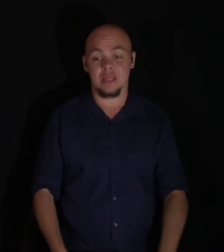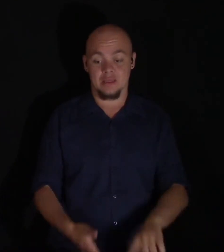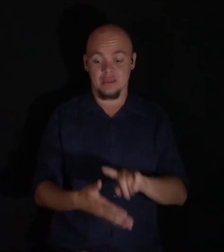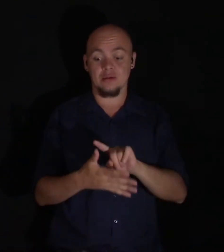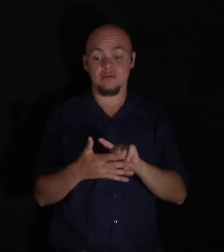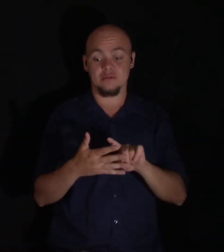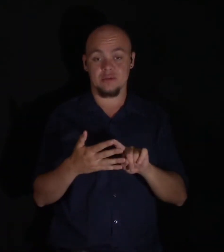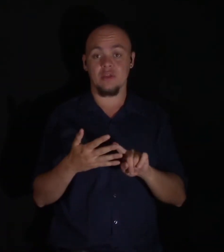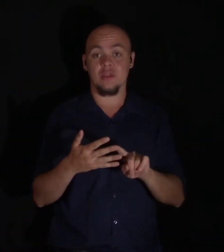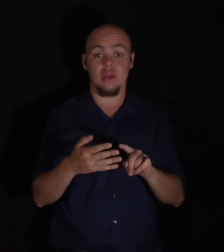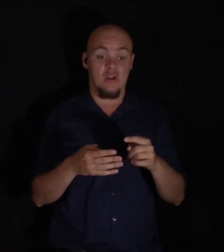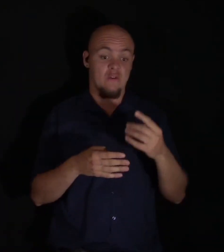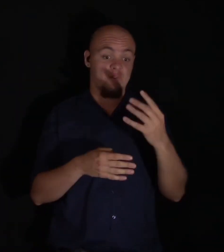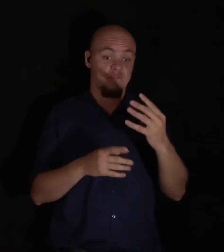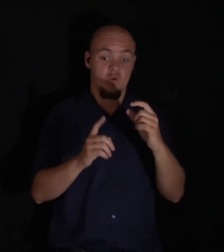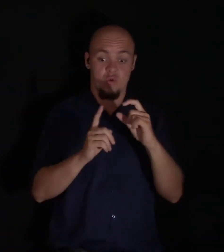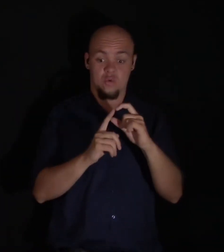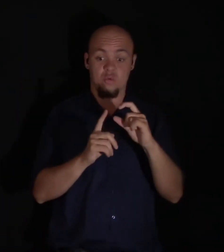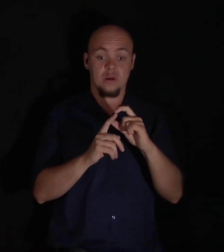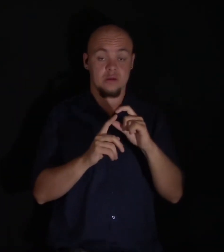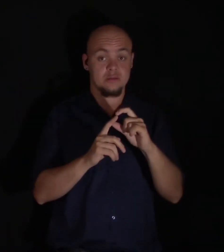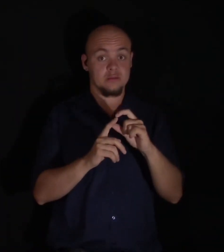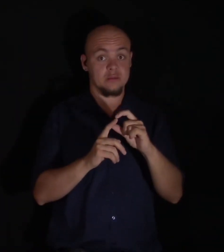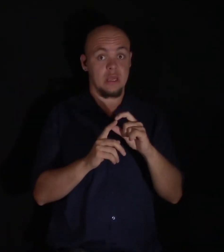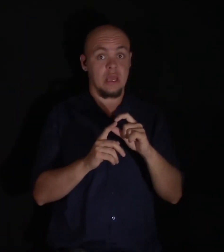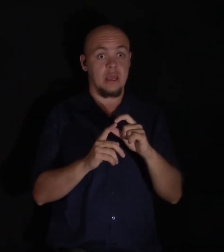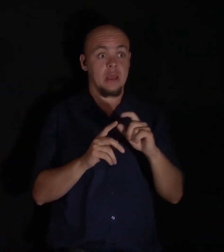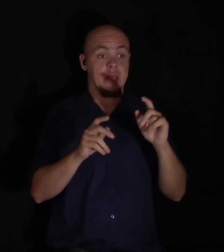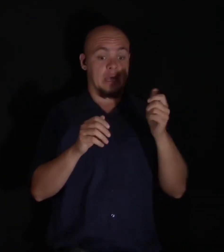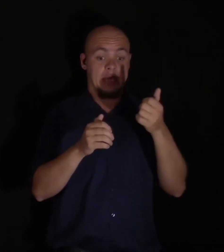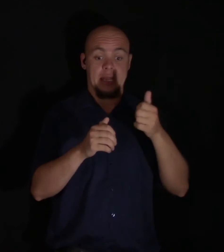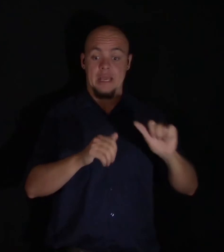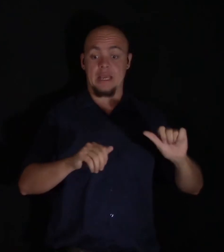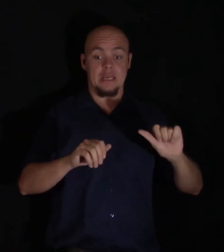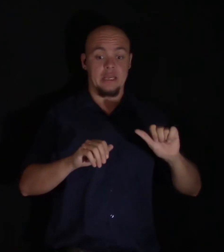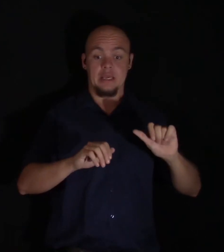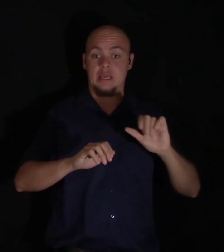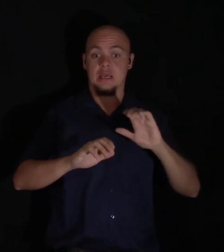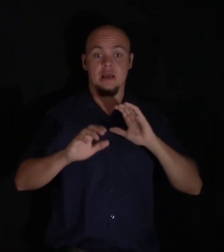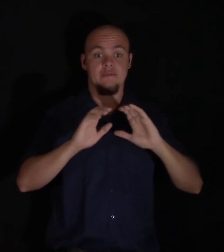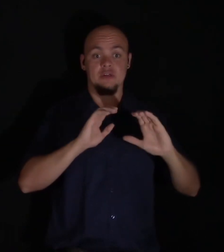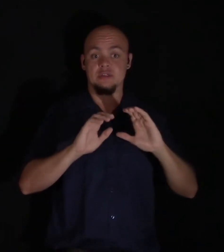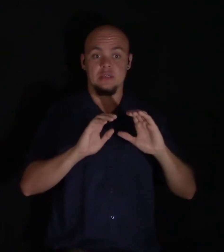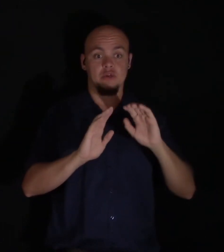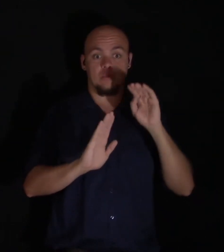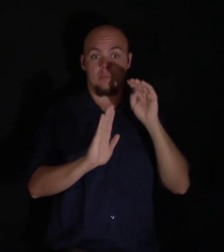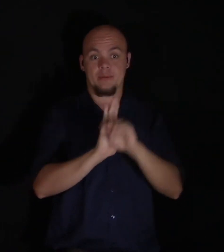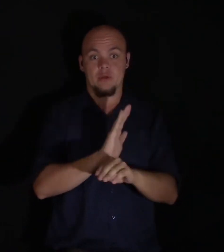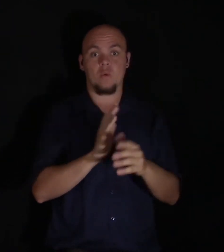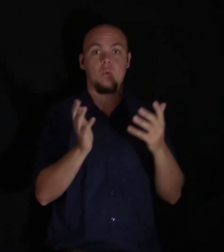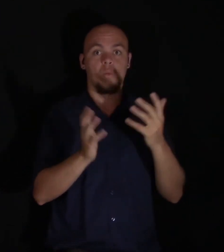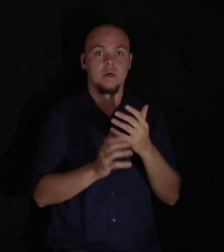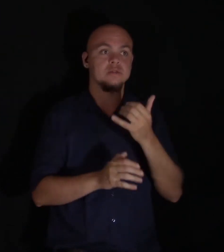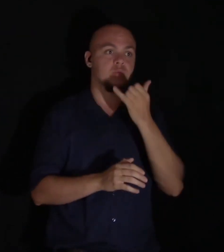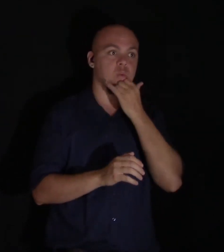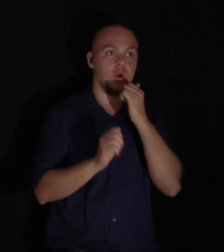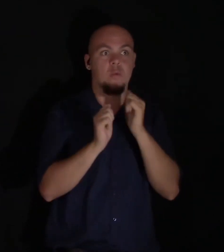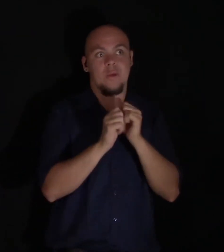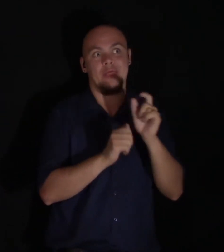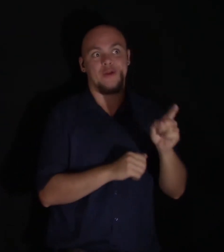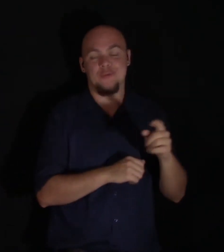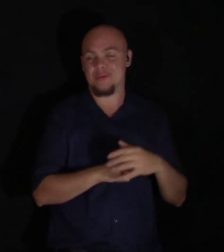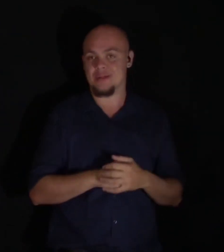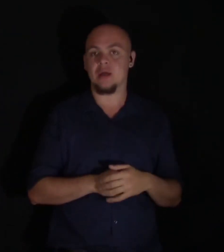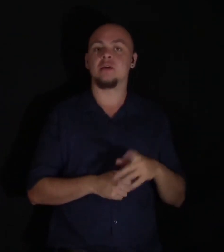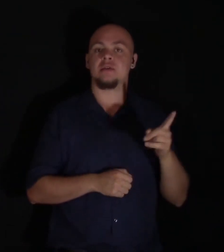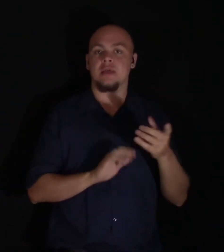the 4 words guaranteed to drive any conversation immediately downhill. Steve got